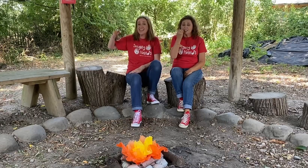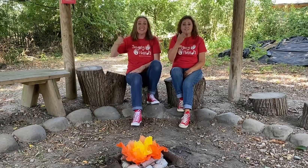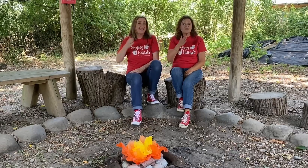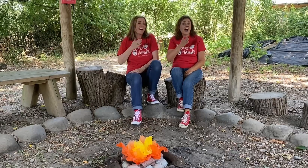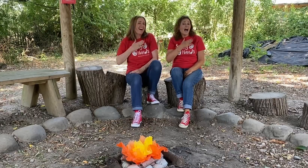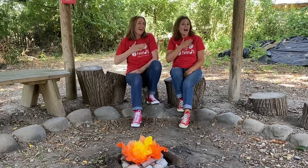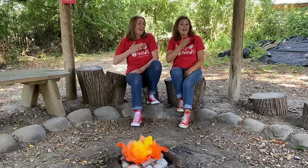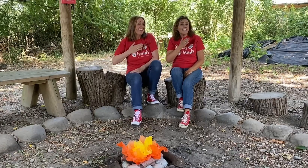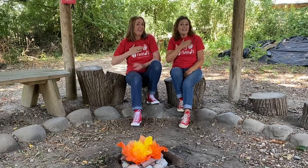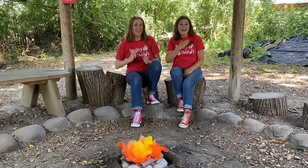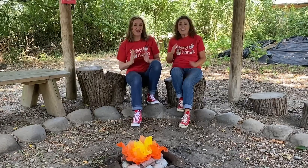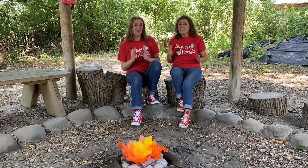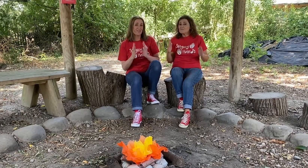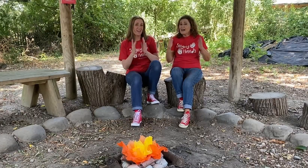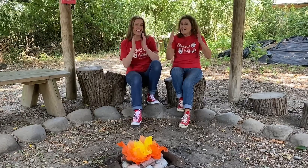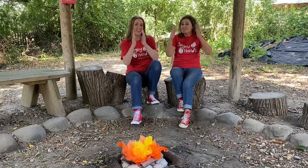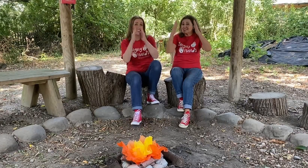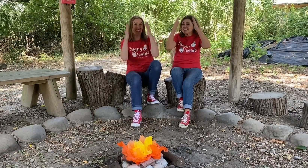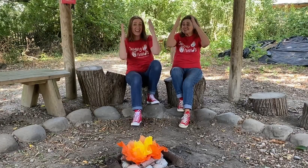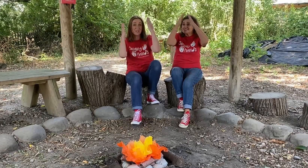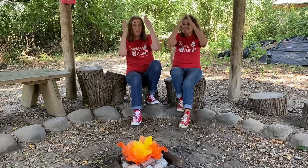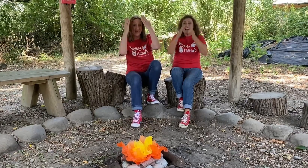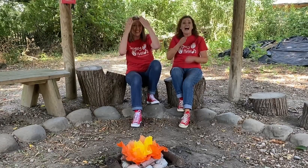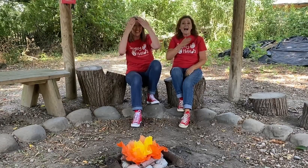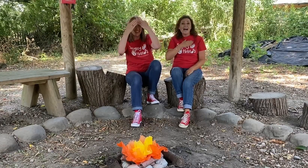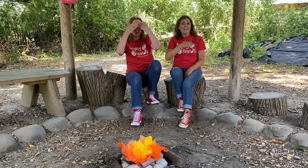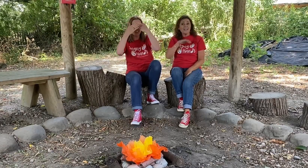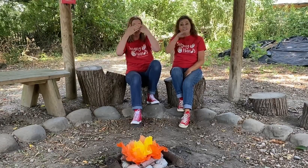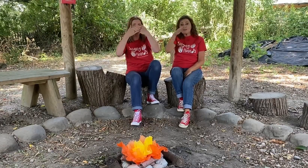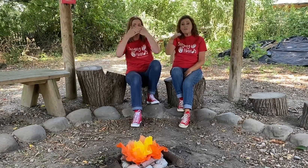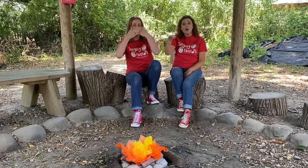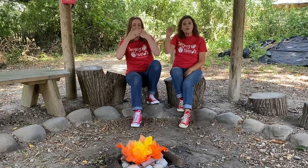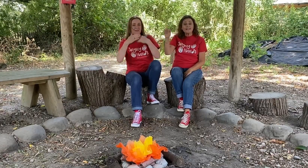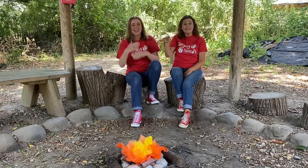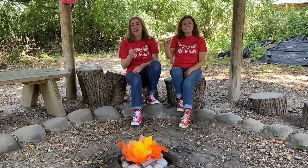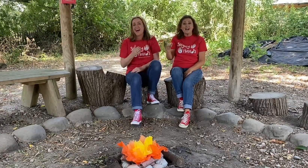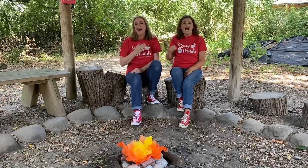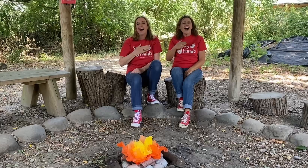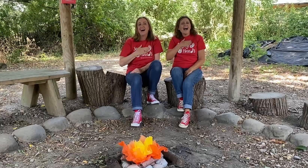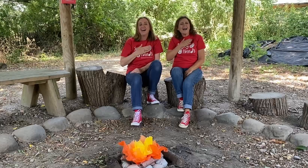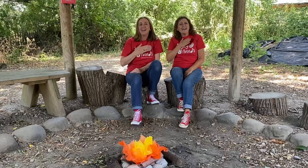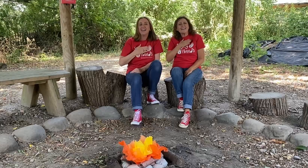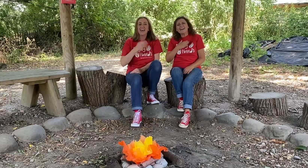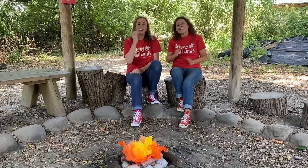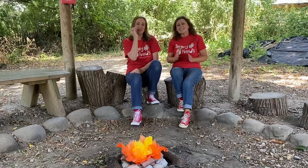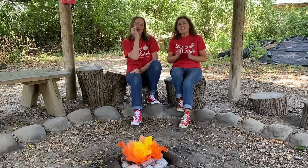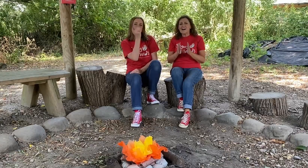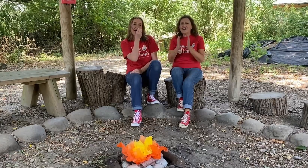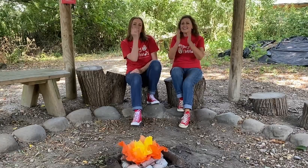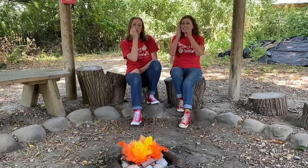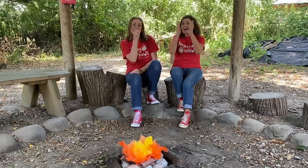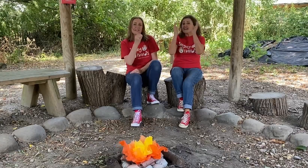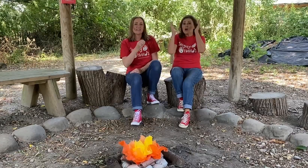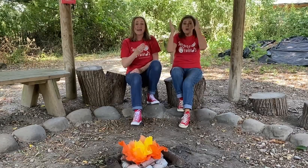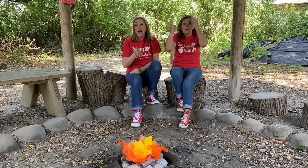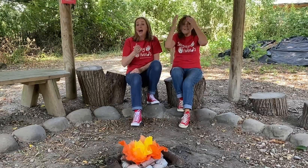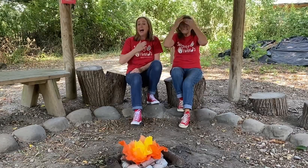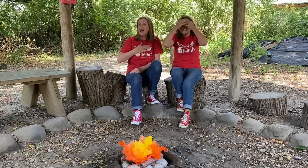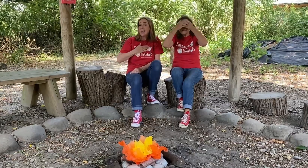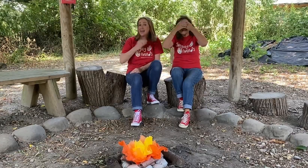hills, I like the firesides when my lights are rolling hills. I like the firesides when my lights